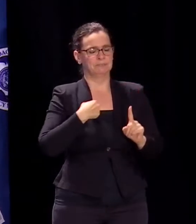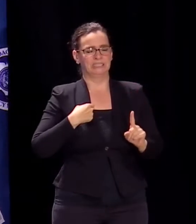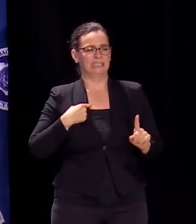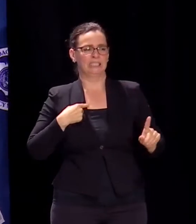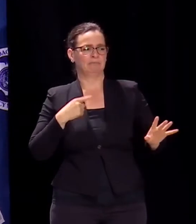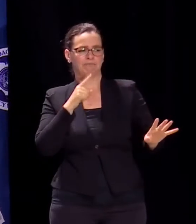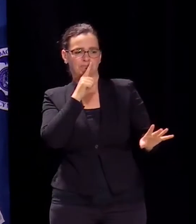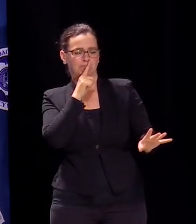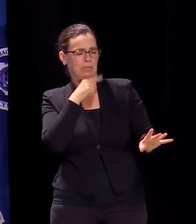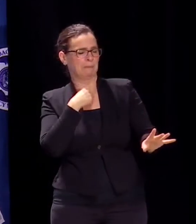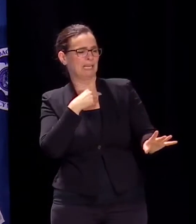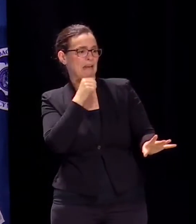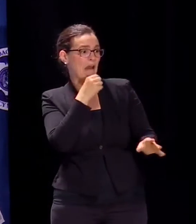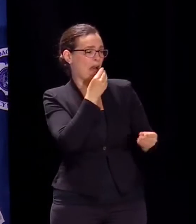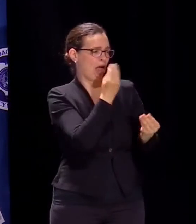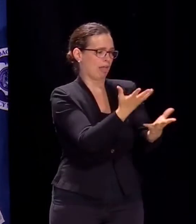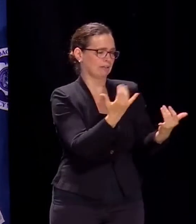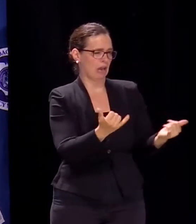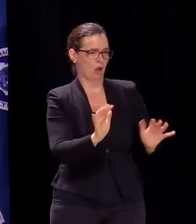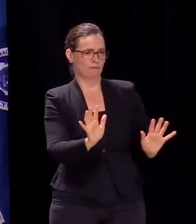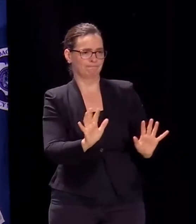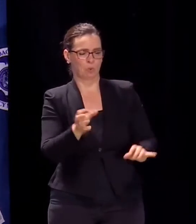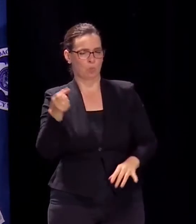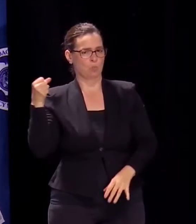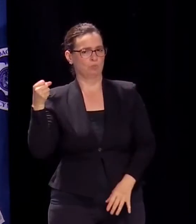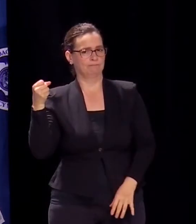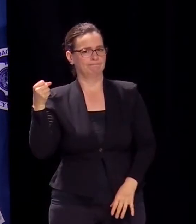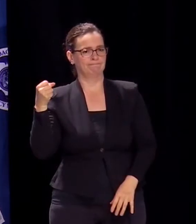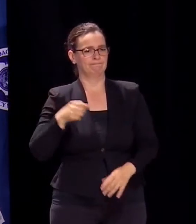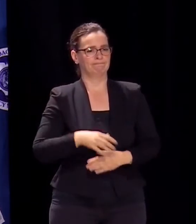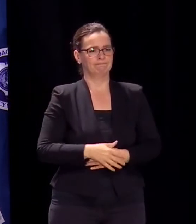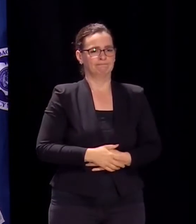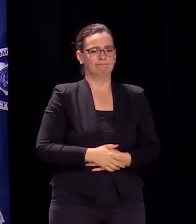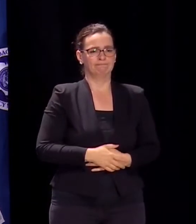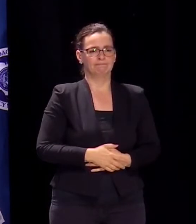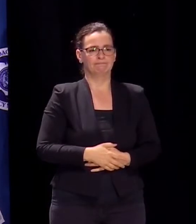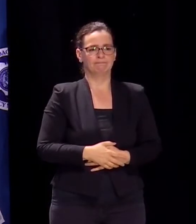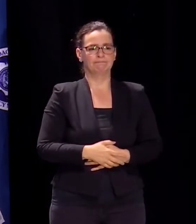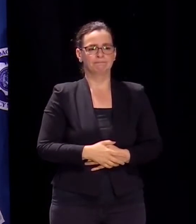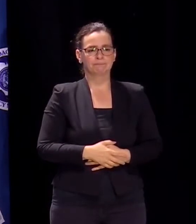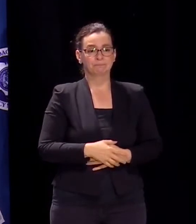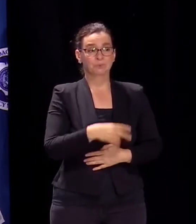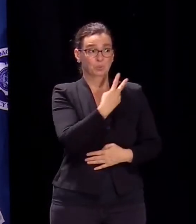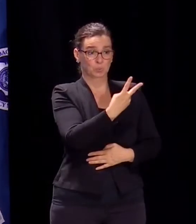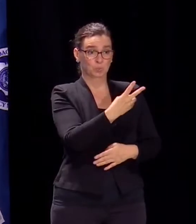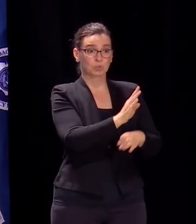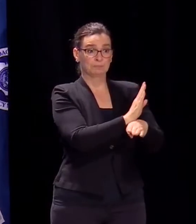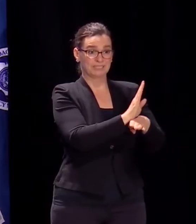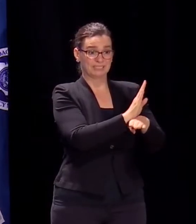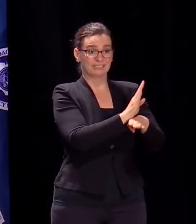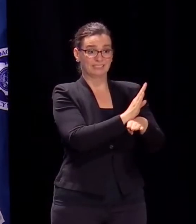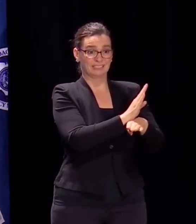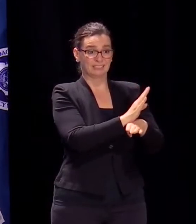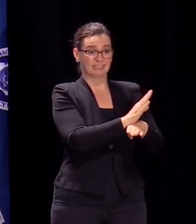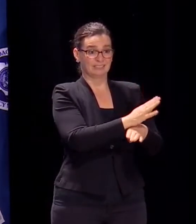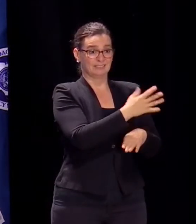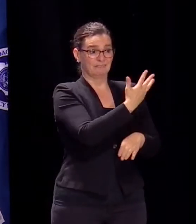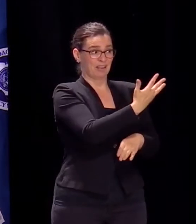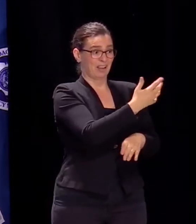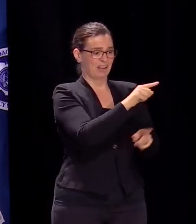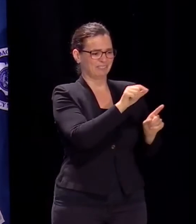sharing the names. But there are two other businesses, roughly 5-10 cases each. I'll call that a hot spot moving forward. It's a small